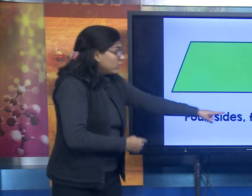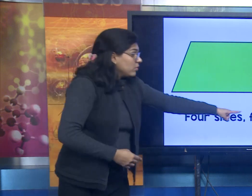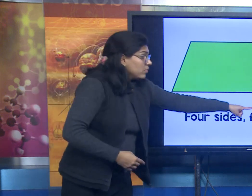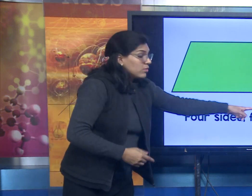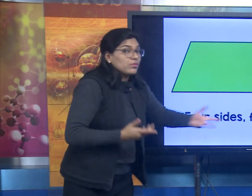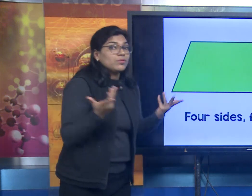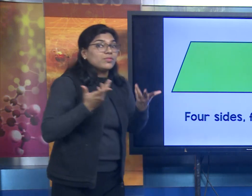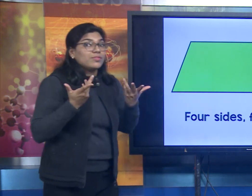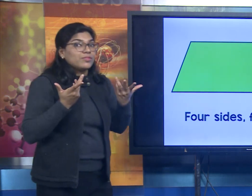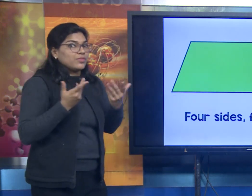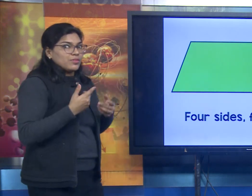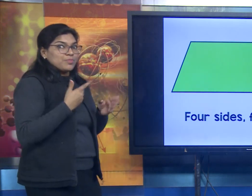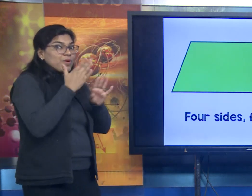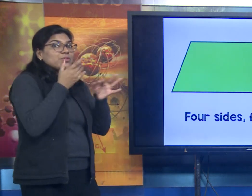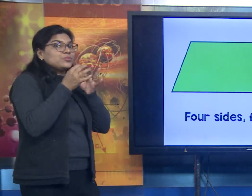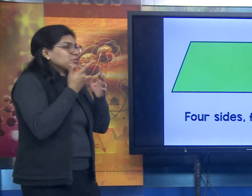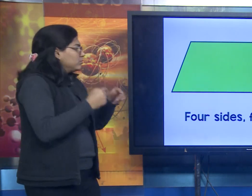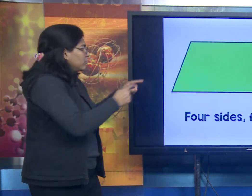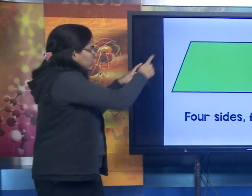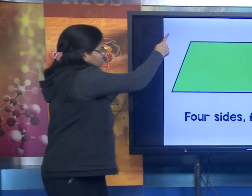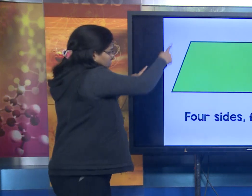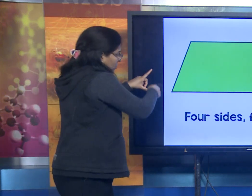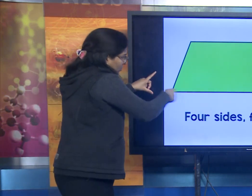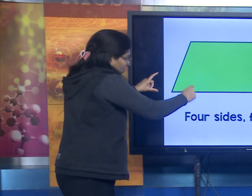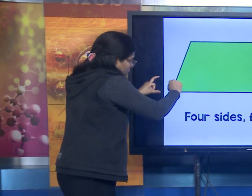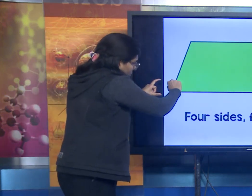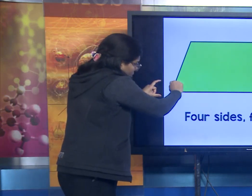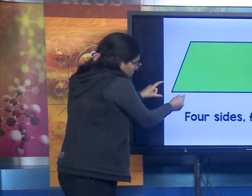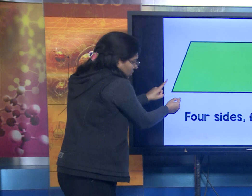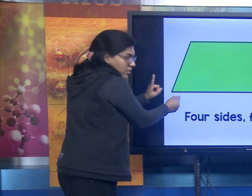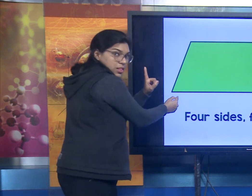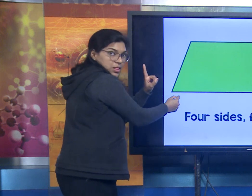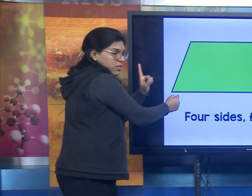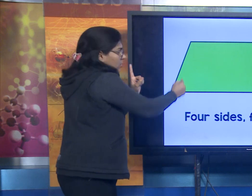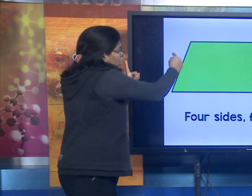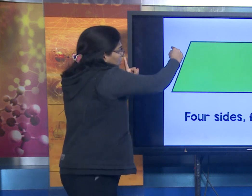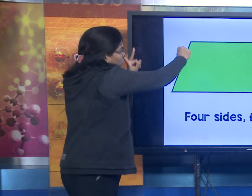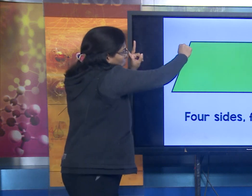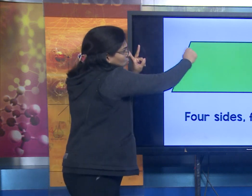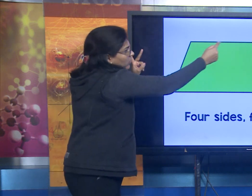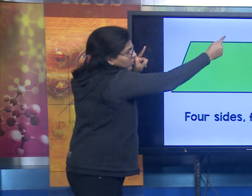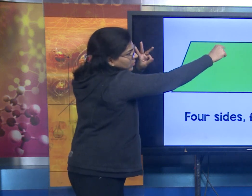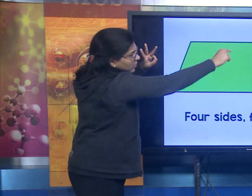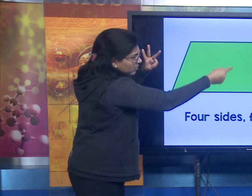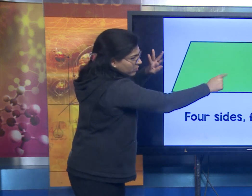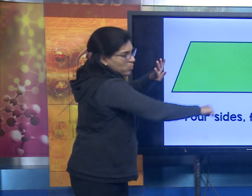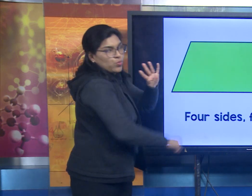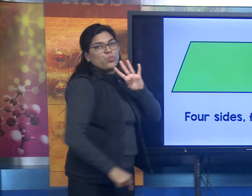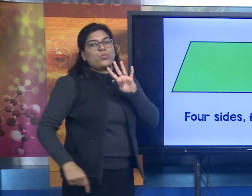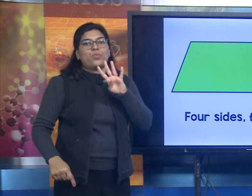So four sides, and before we already understood angles. So this is the first angle, this is the second angle, third angle,